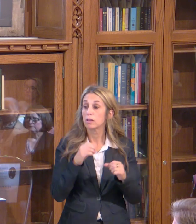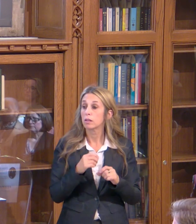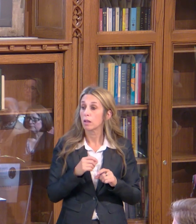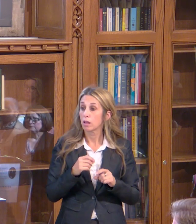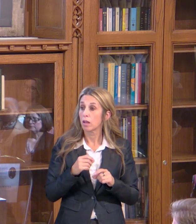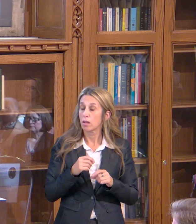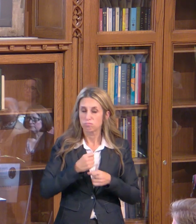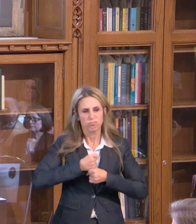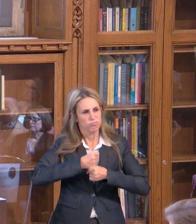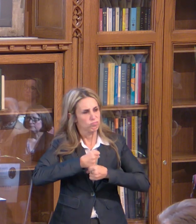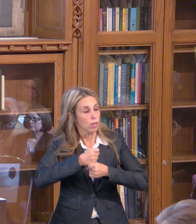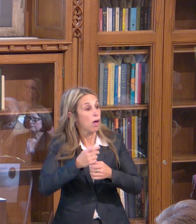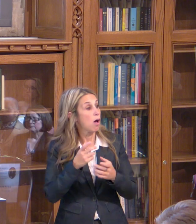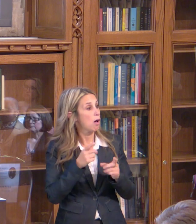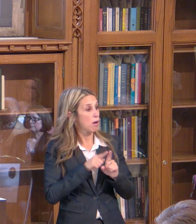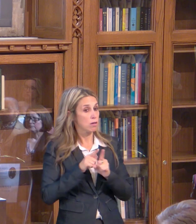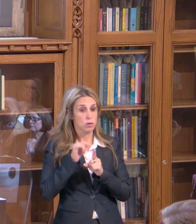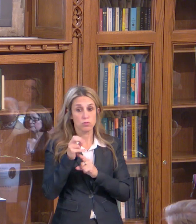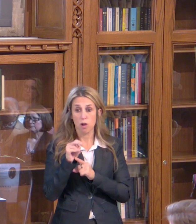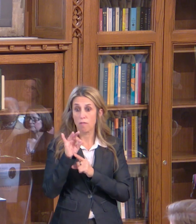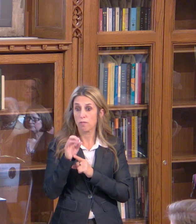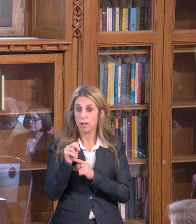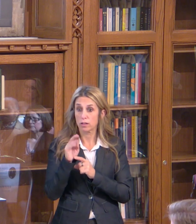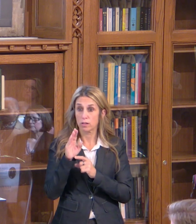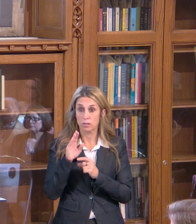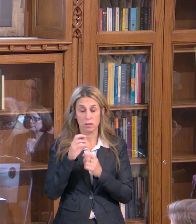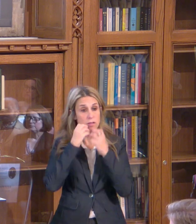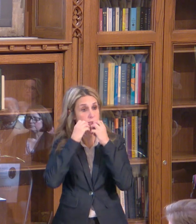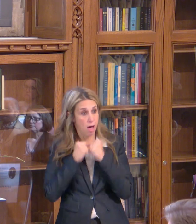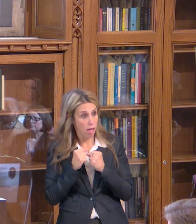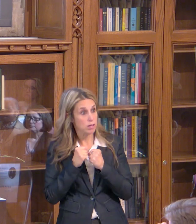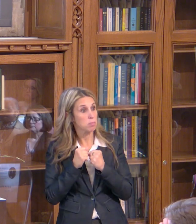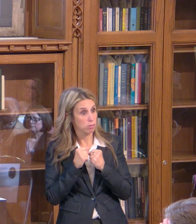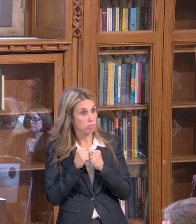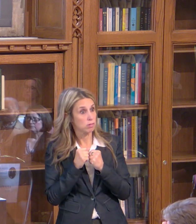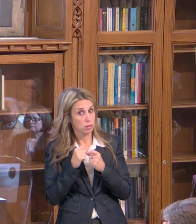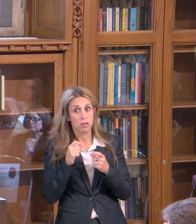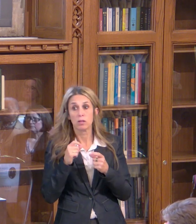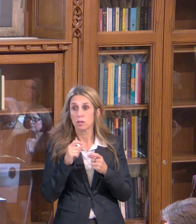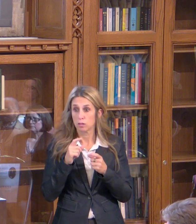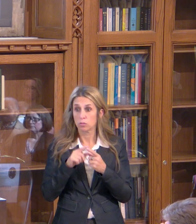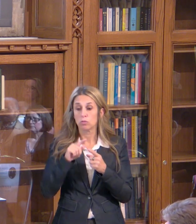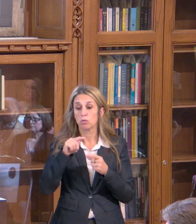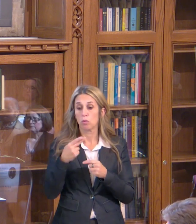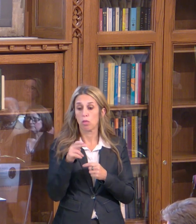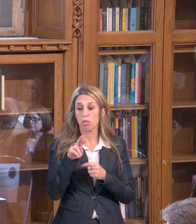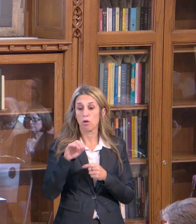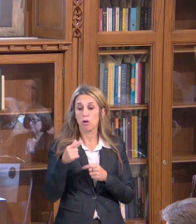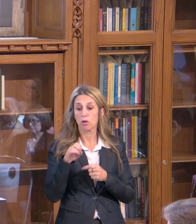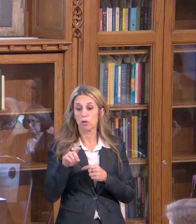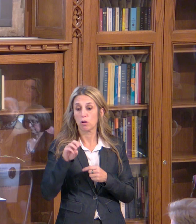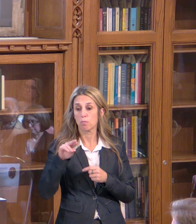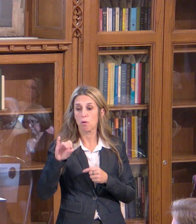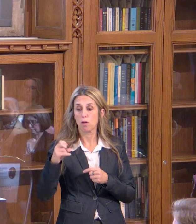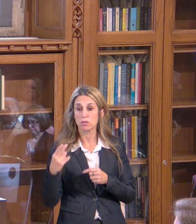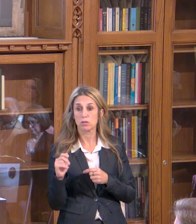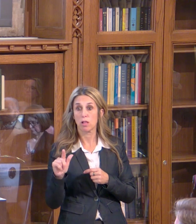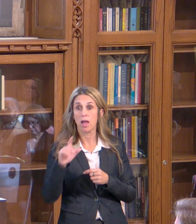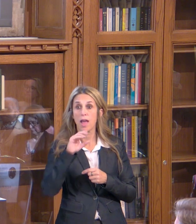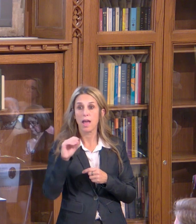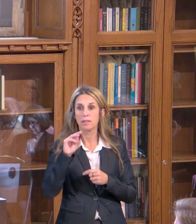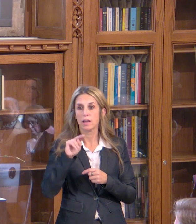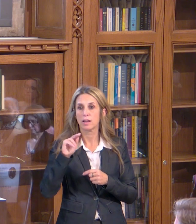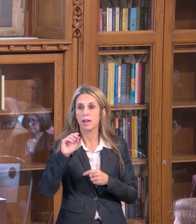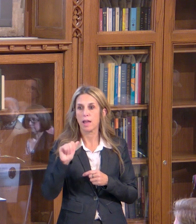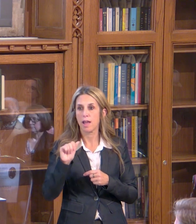and as has been said John hope Franklin would be a valuable asset to th Good Marshall and the NAACP in